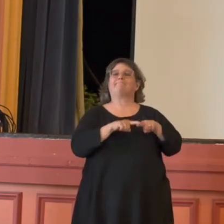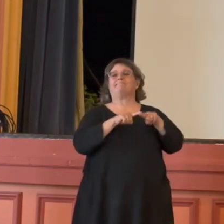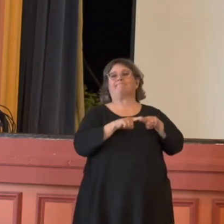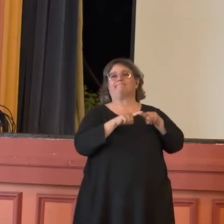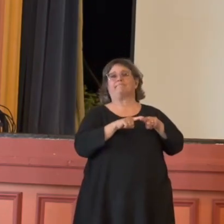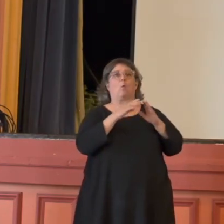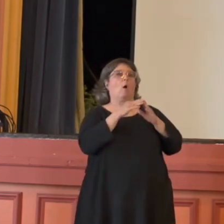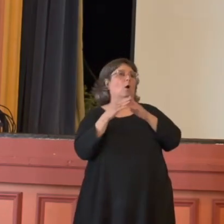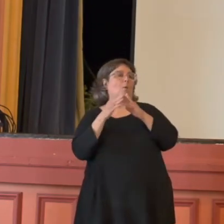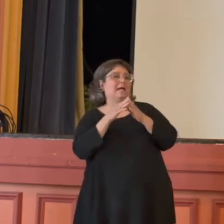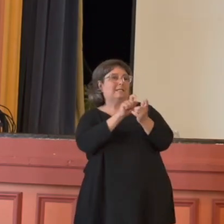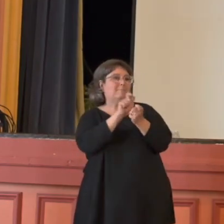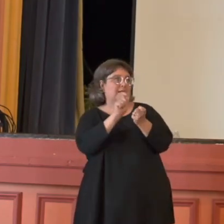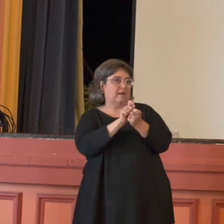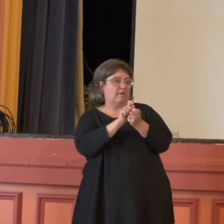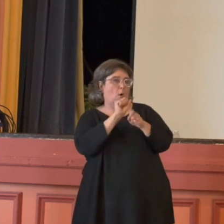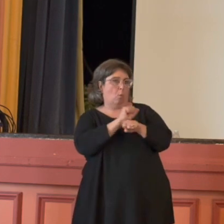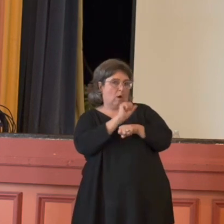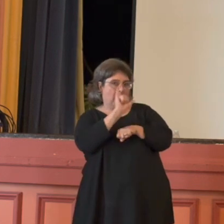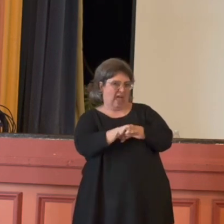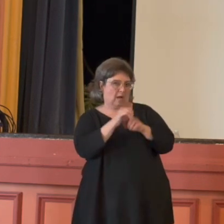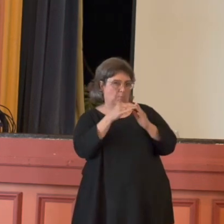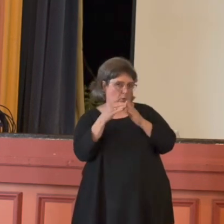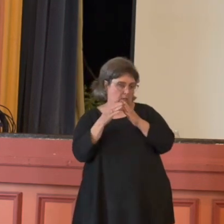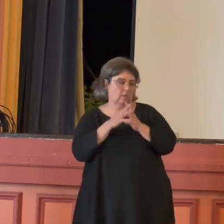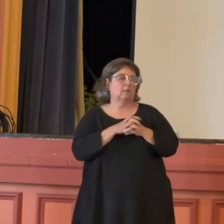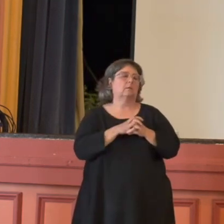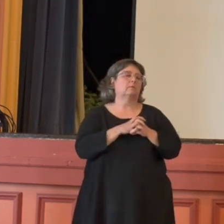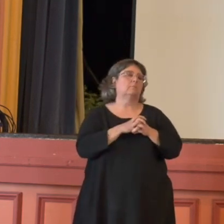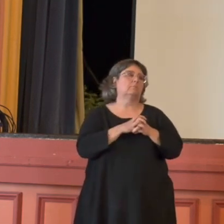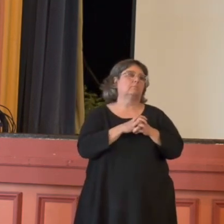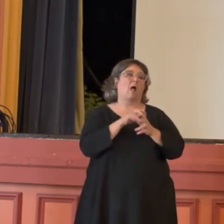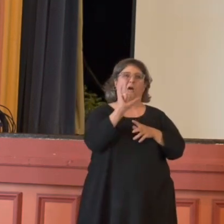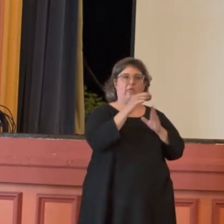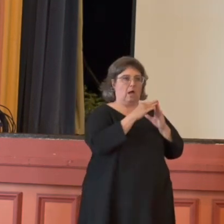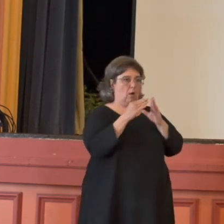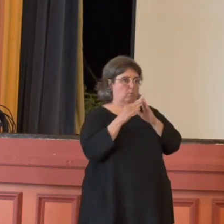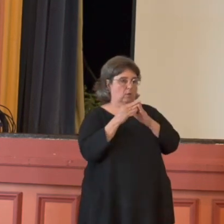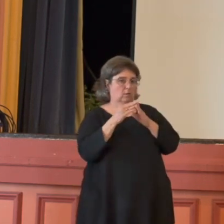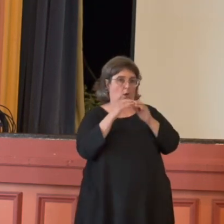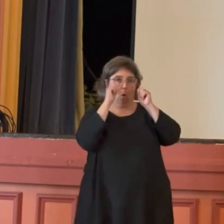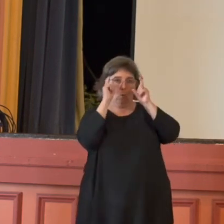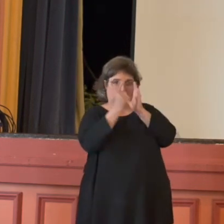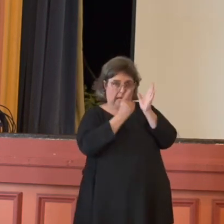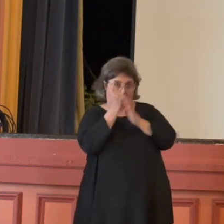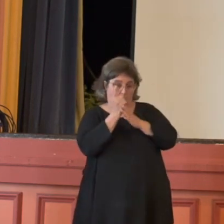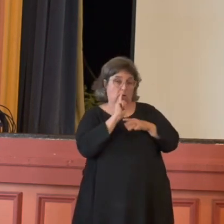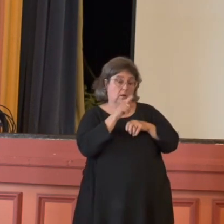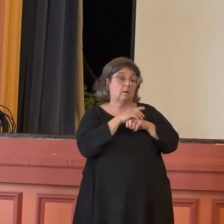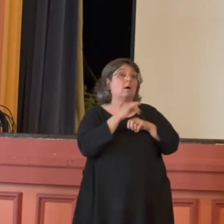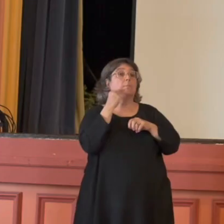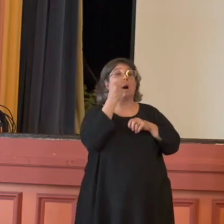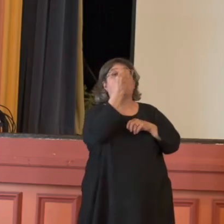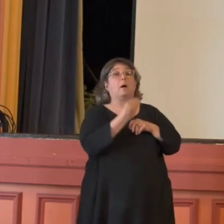which community specifically we're working in and what that community's waking hours are, but it's